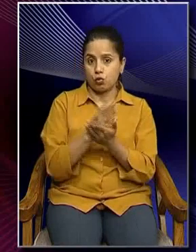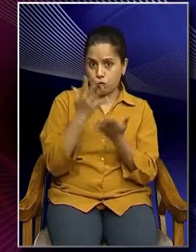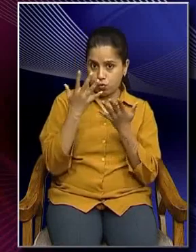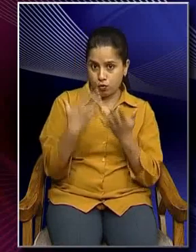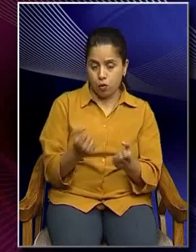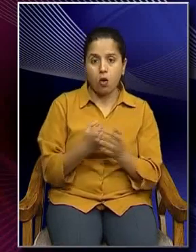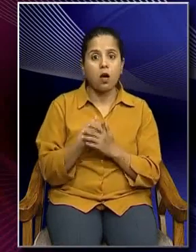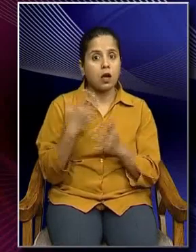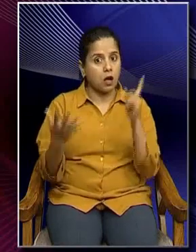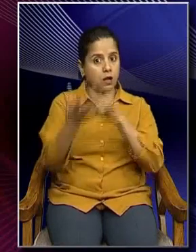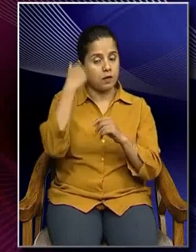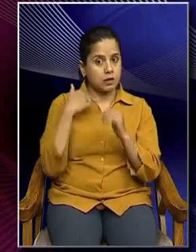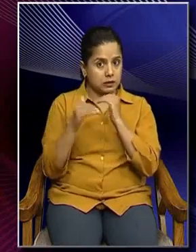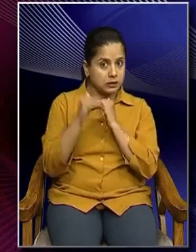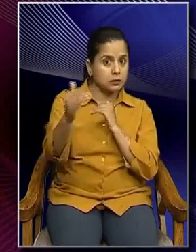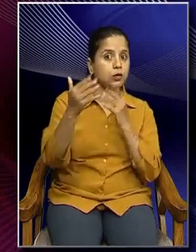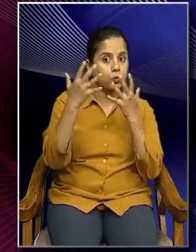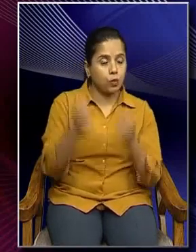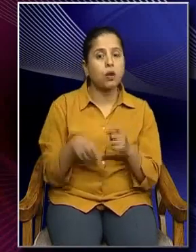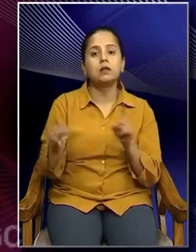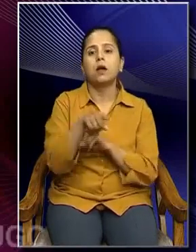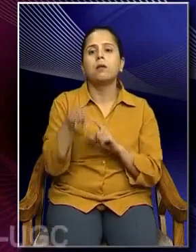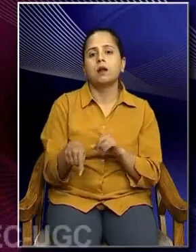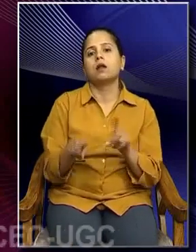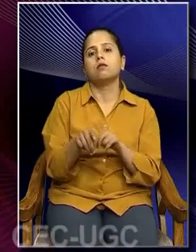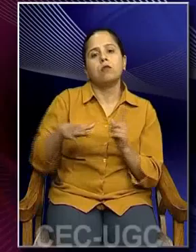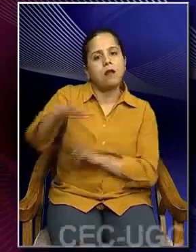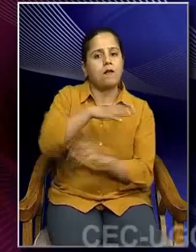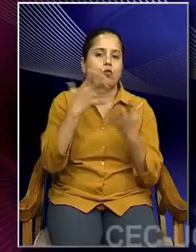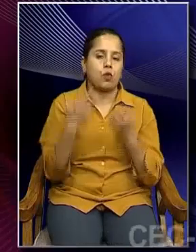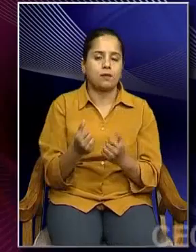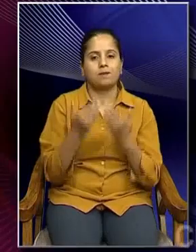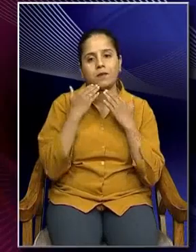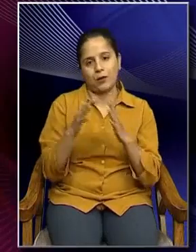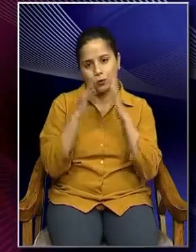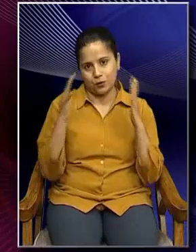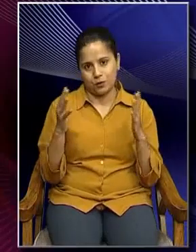that we achieve sustainability at the ground level. Thank you so much.